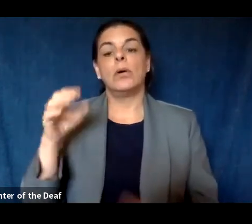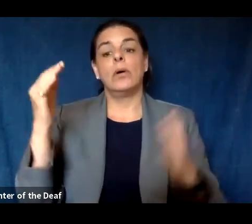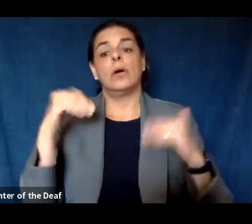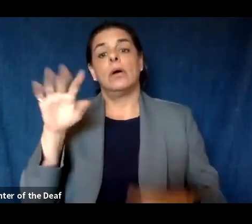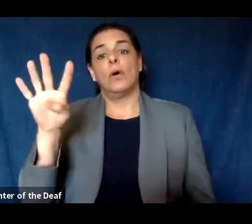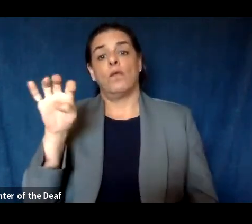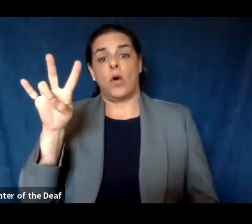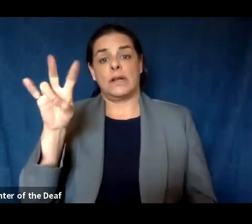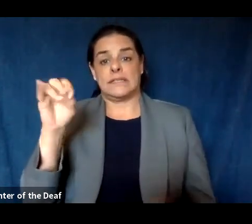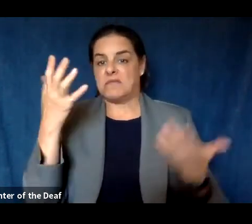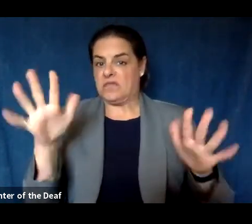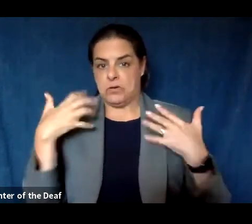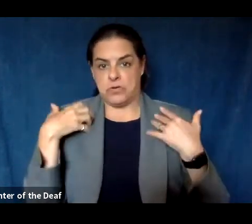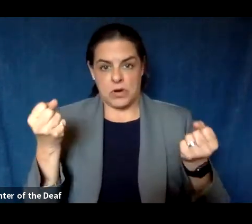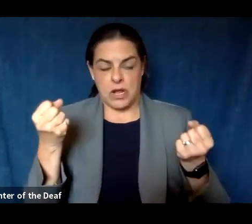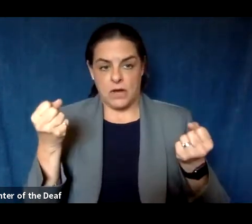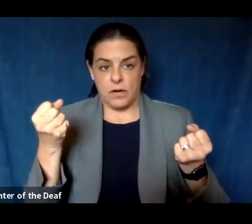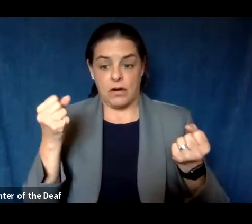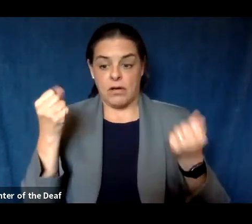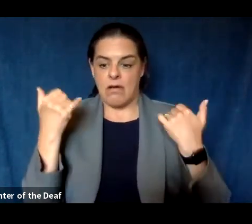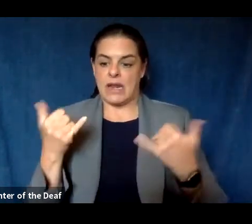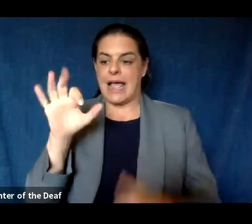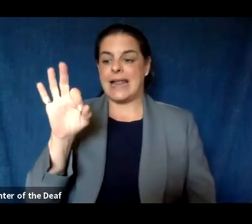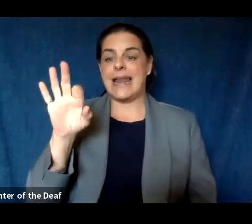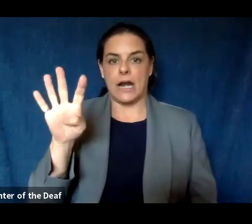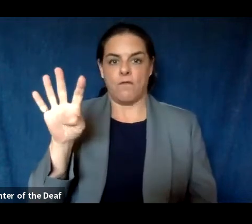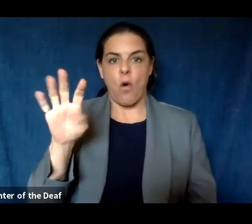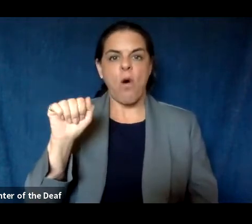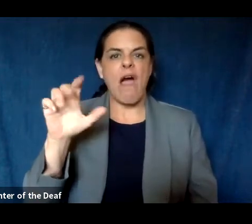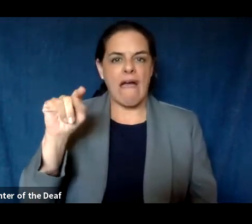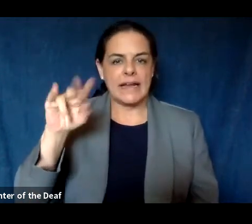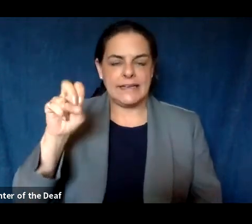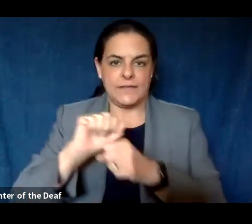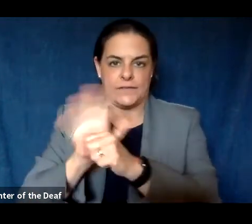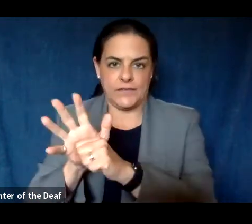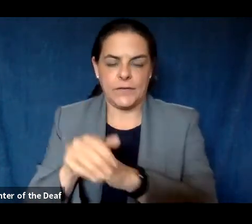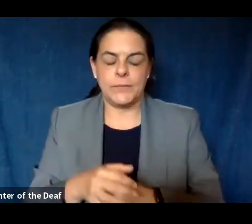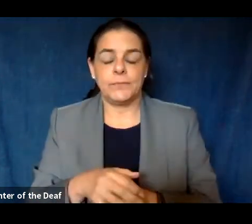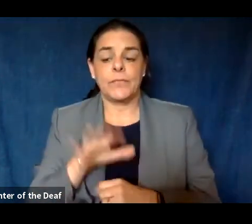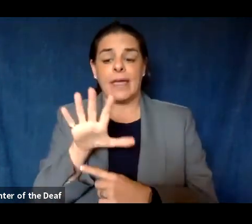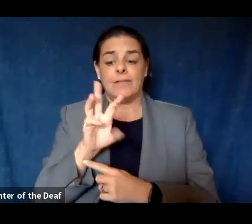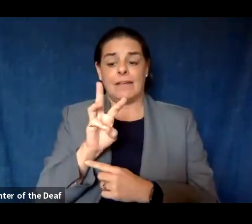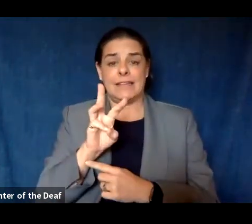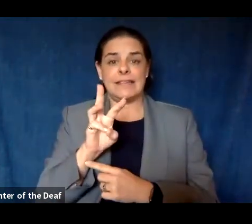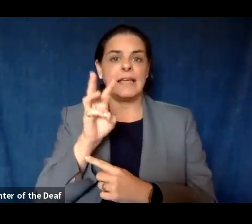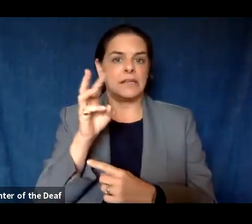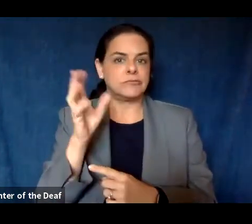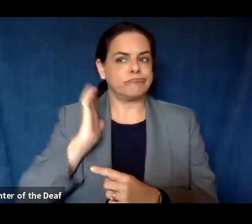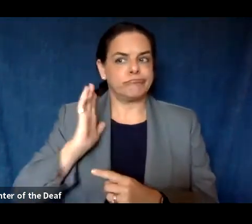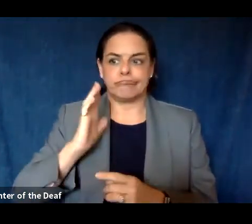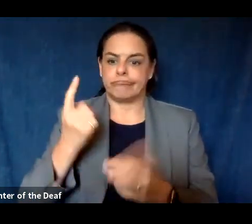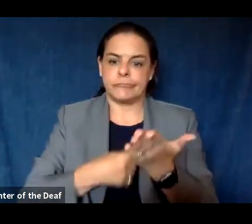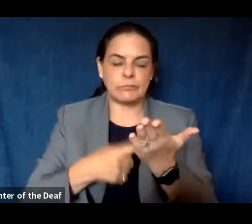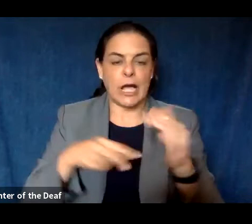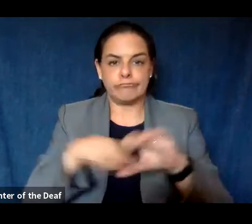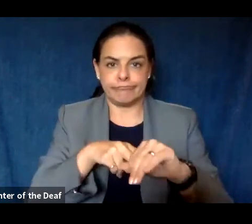470 of our cases have recovered, bringing us to 94 active cases. 56 individuals have been hospitalized at some point during